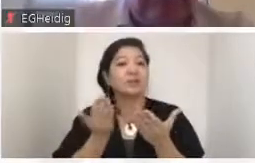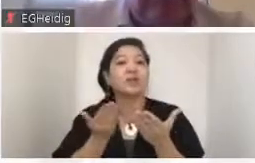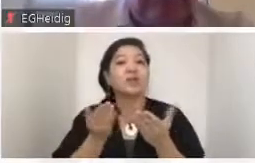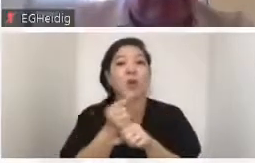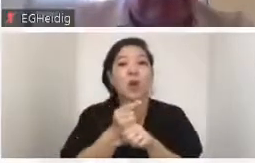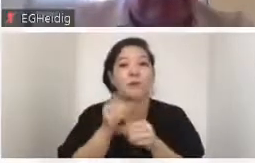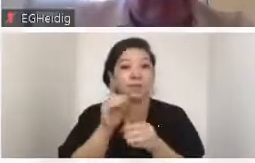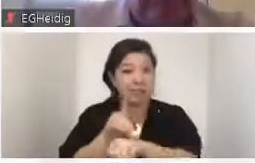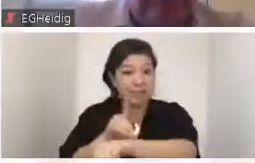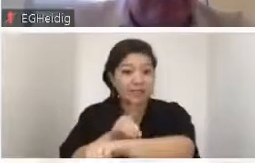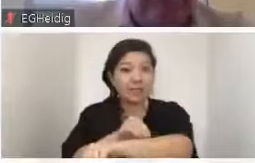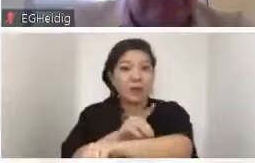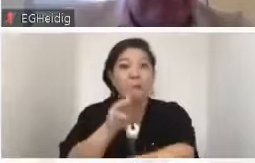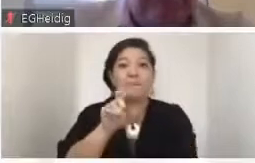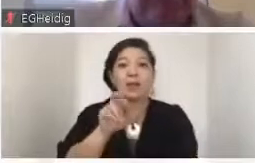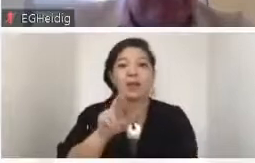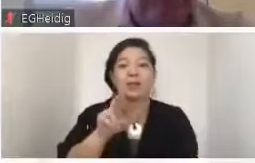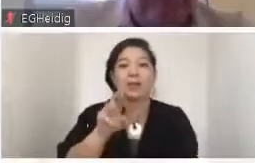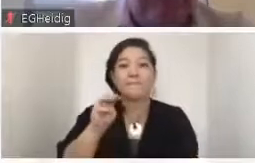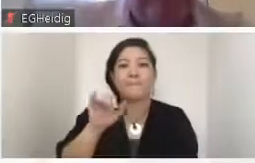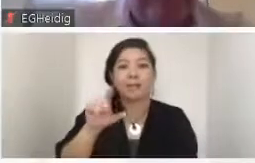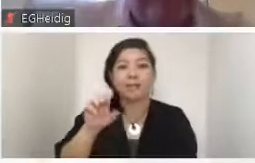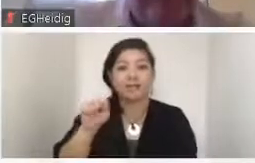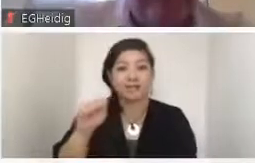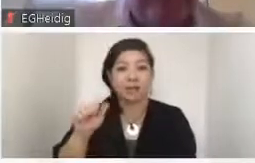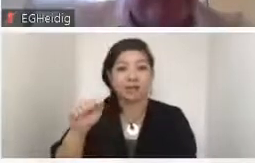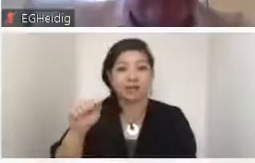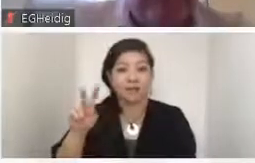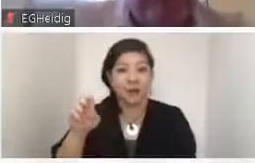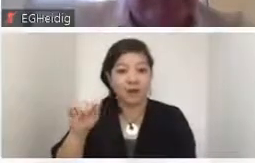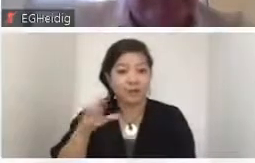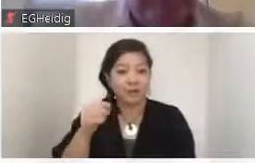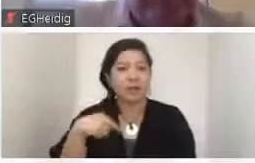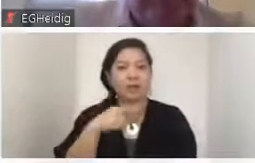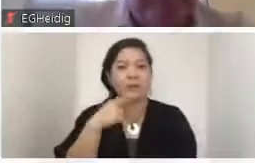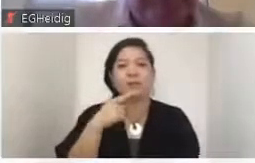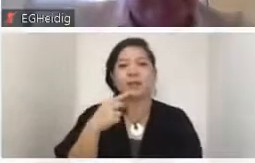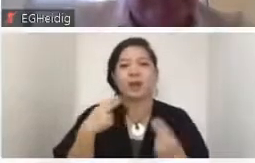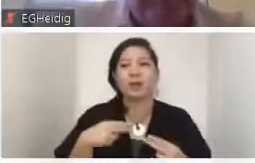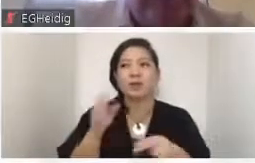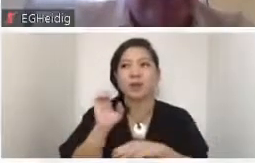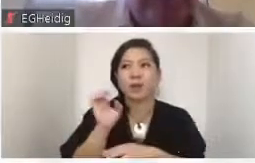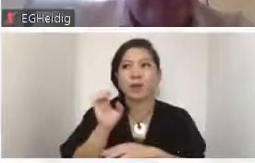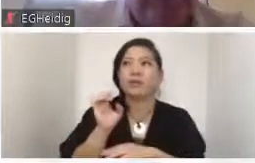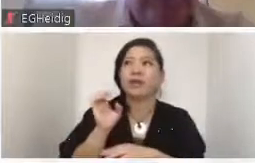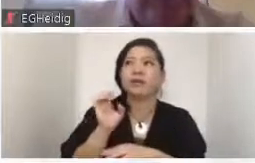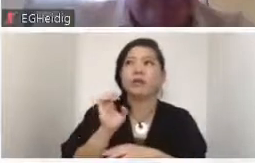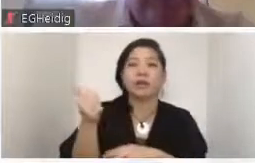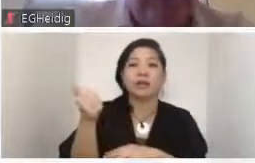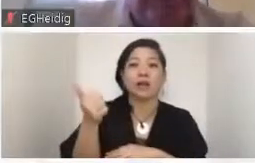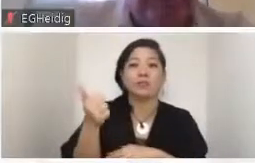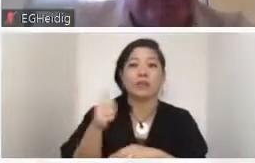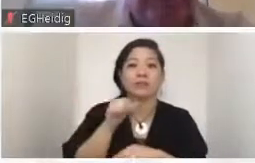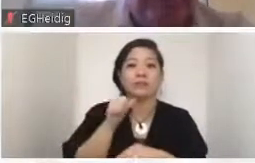island, Deputy Mayor Melissa Savares. And we also have leading our public health emergency, our response efforts, we have Public Health